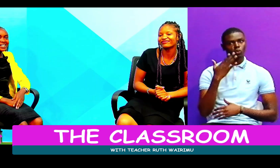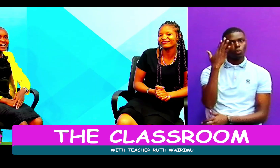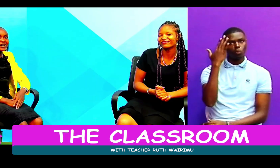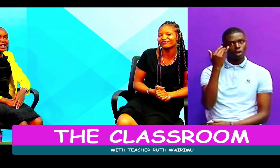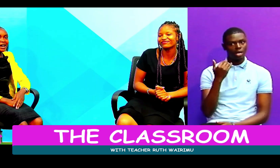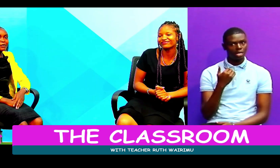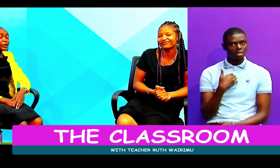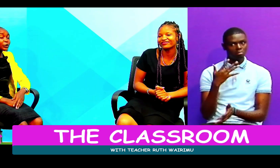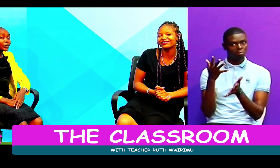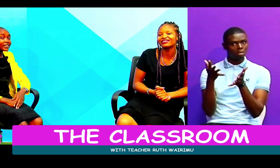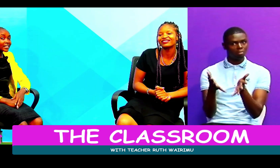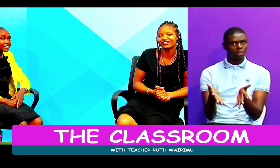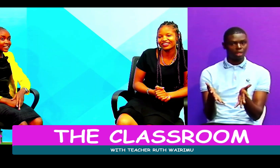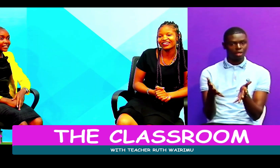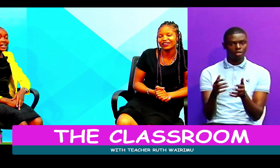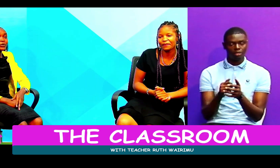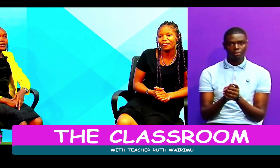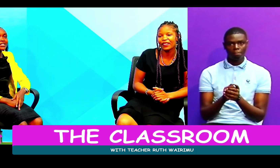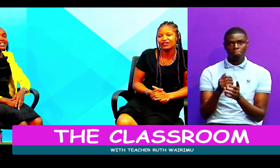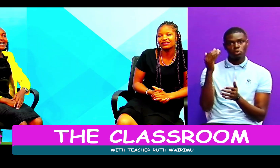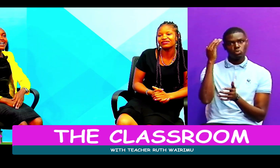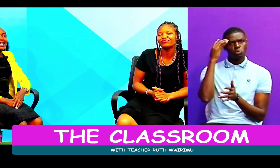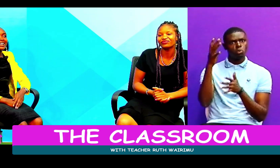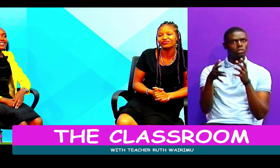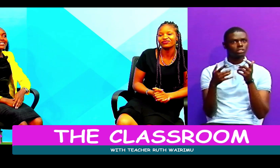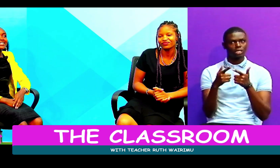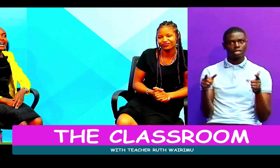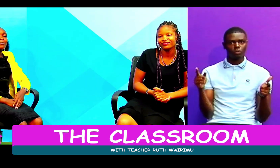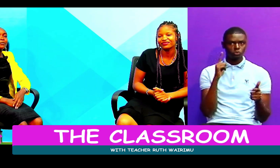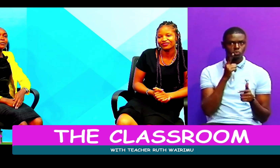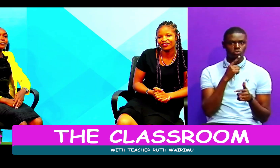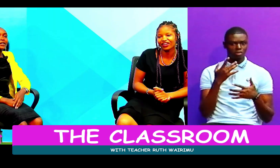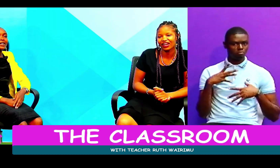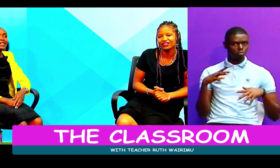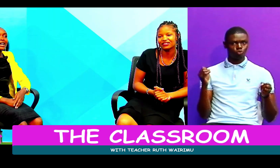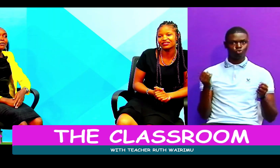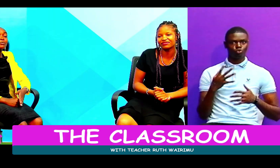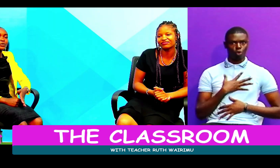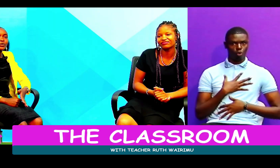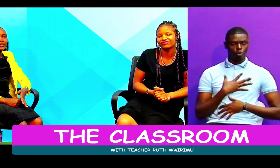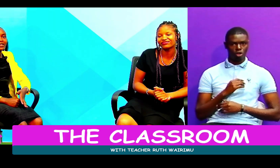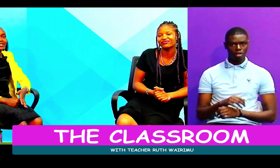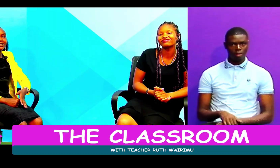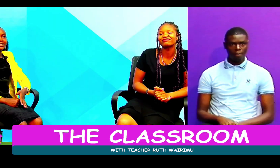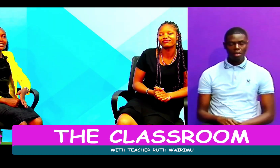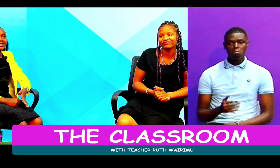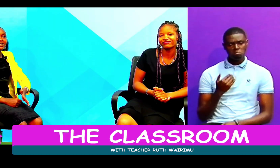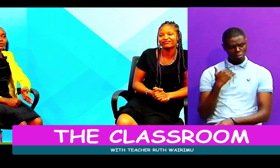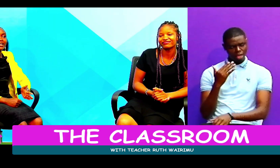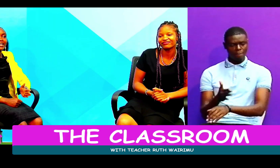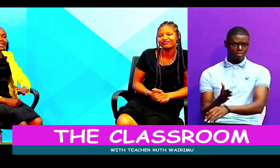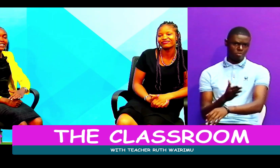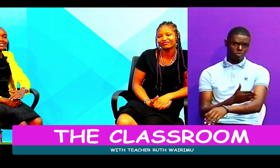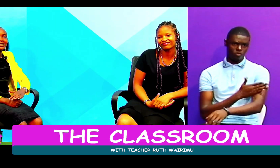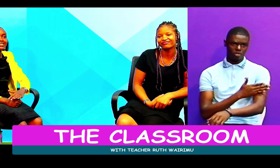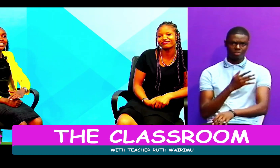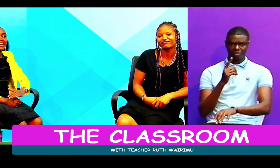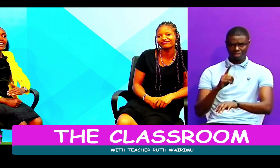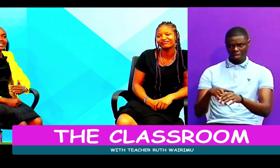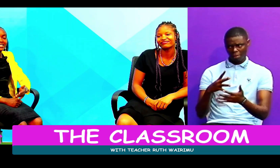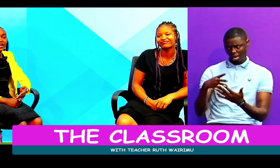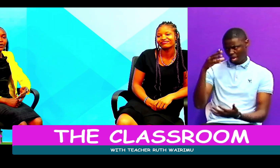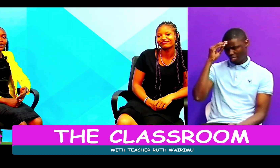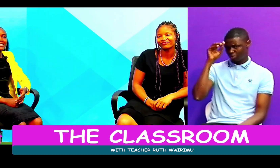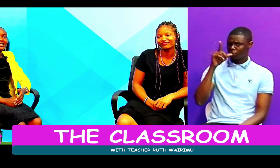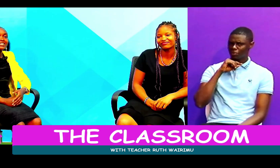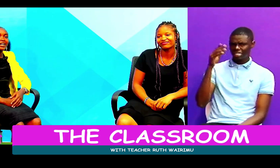young, been knowing sign language. Another thing, I'm improving since when I learned it,